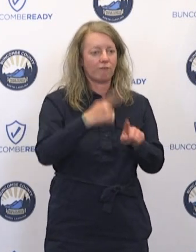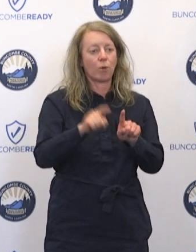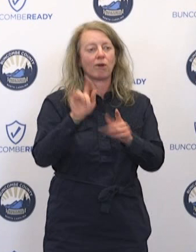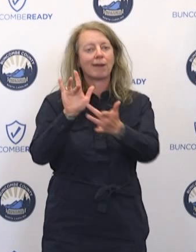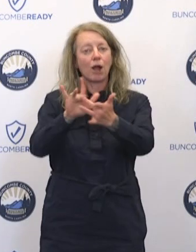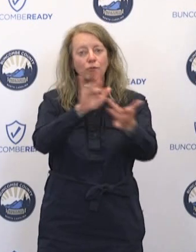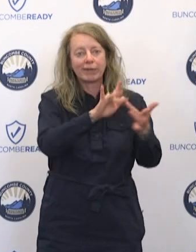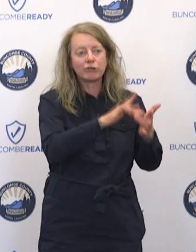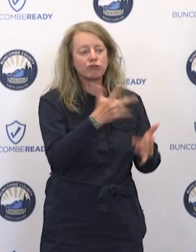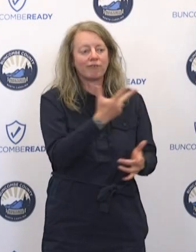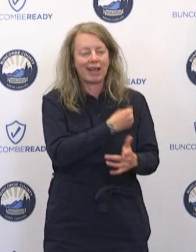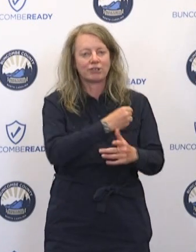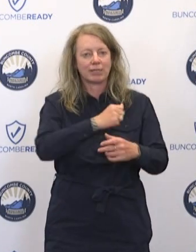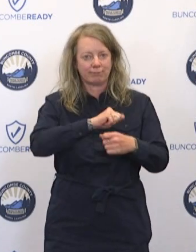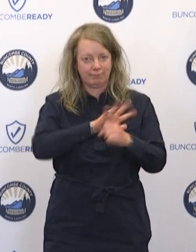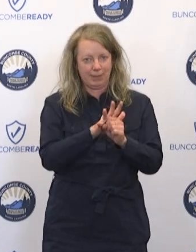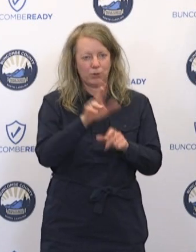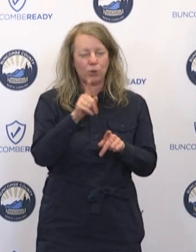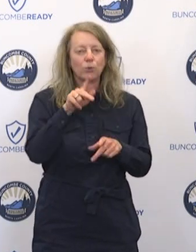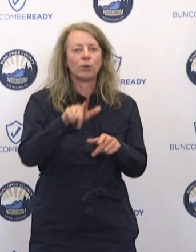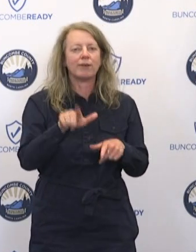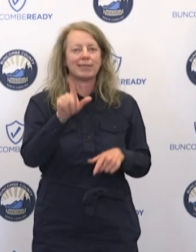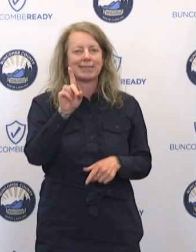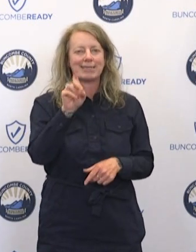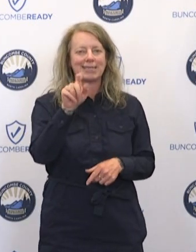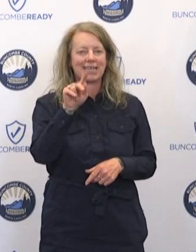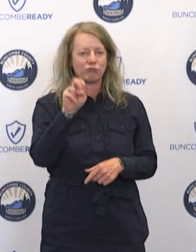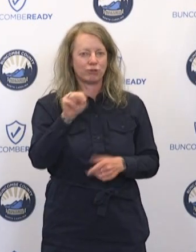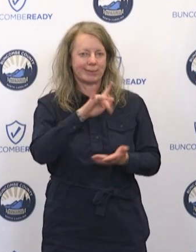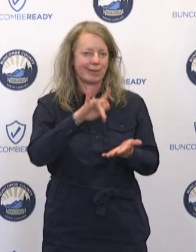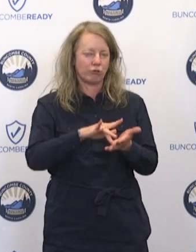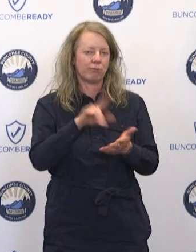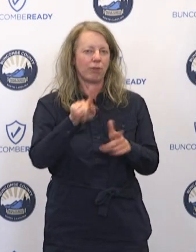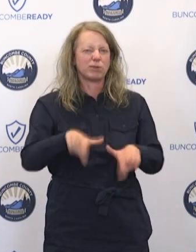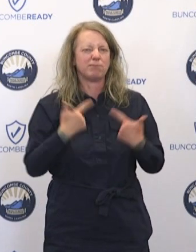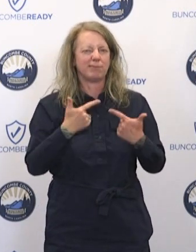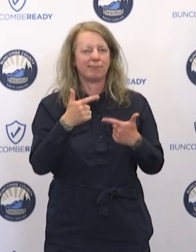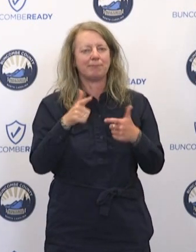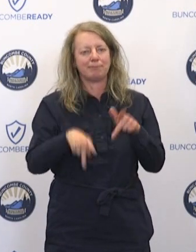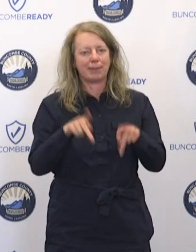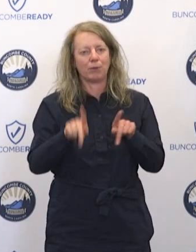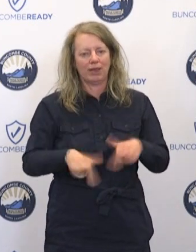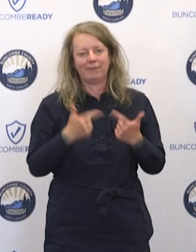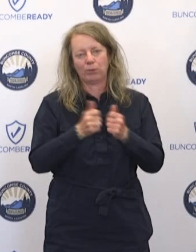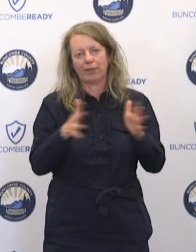individuals at our local detention center and individuals experiencing homelessness.